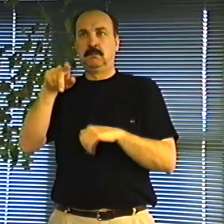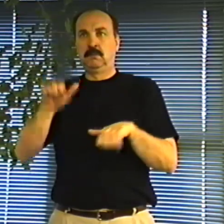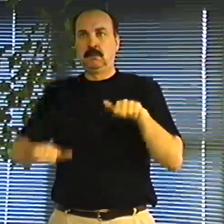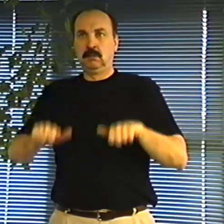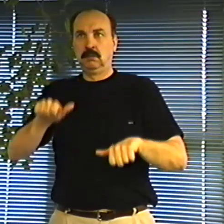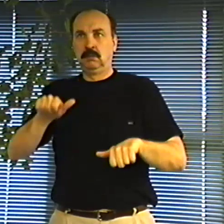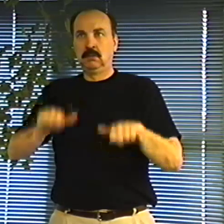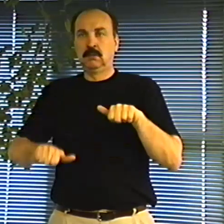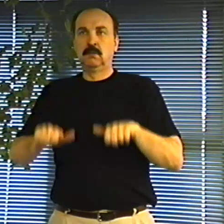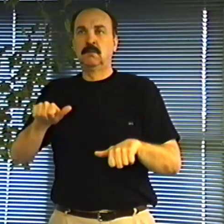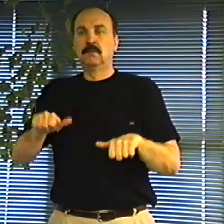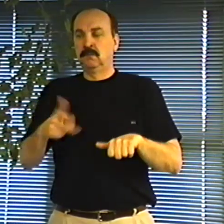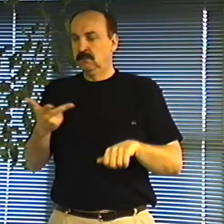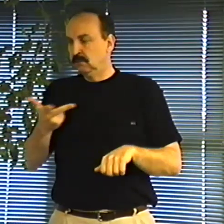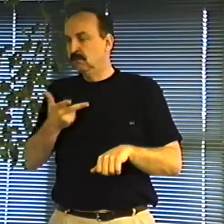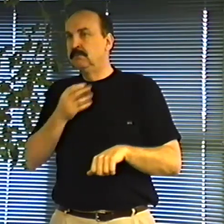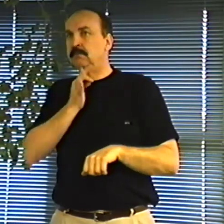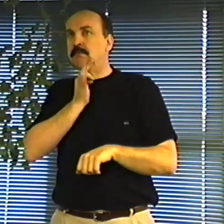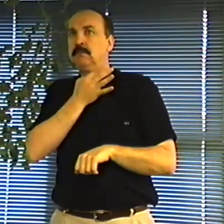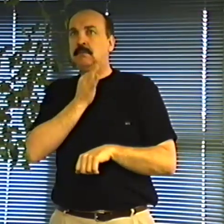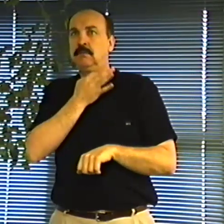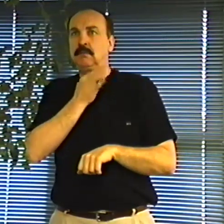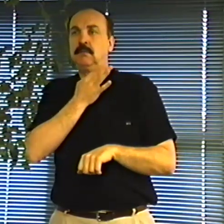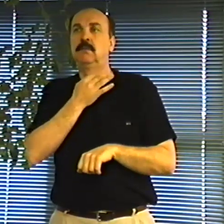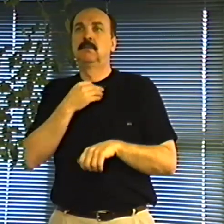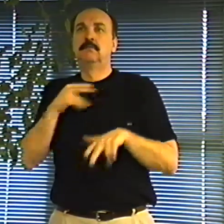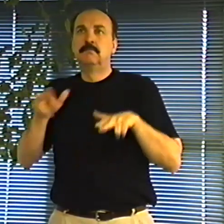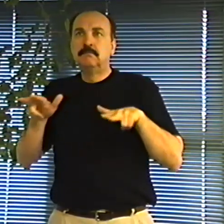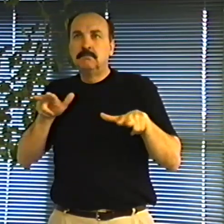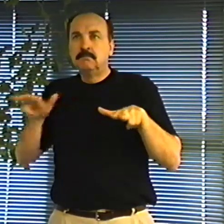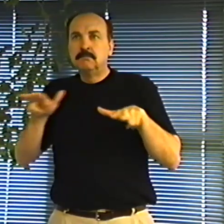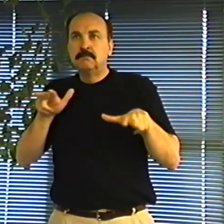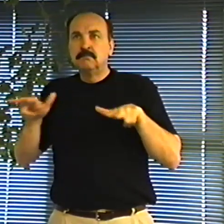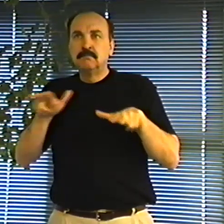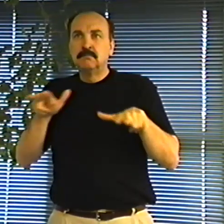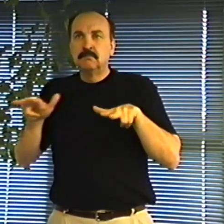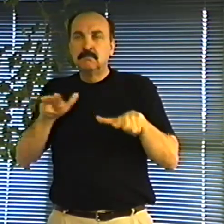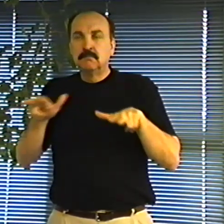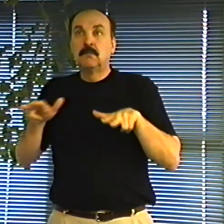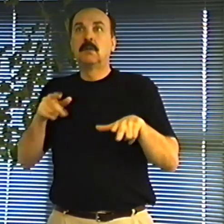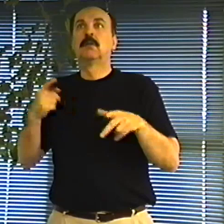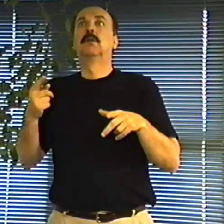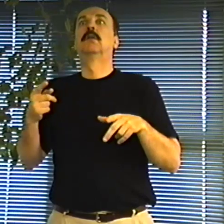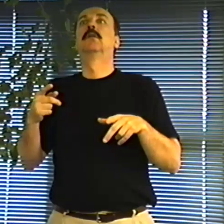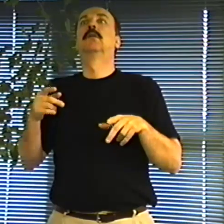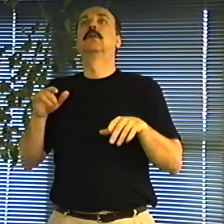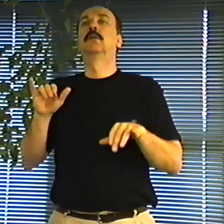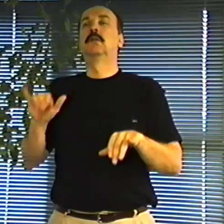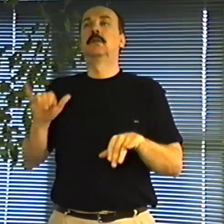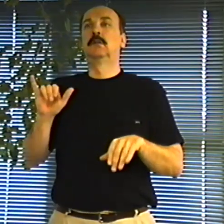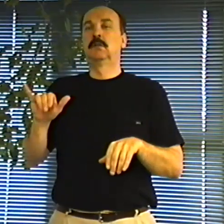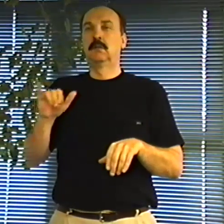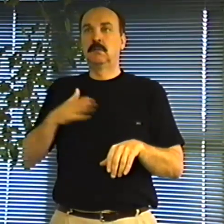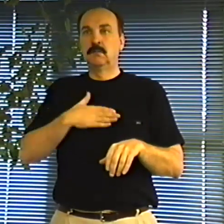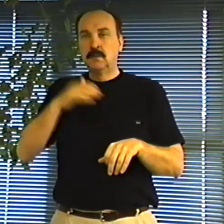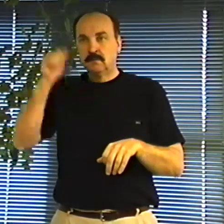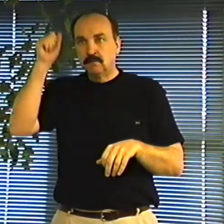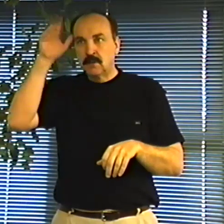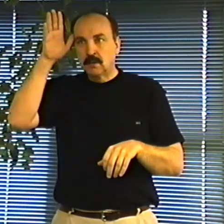And of course, we weren't sure what was going on, and we were curious, so we decided to walk over to the house, and we had